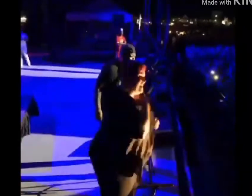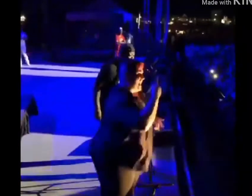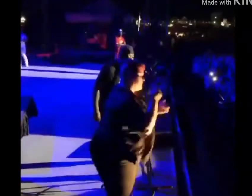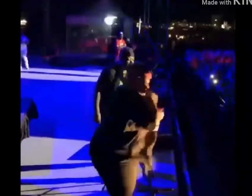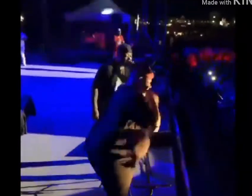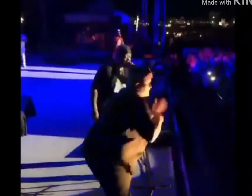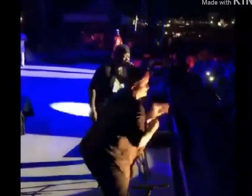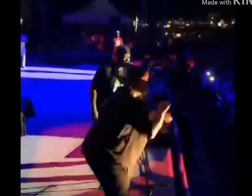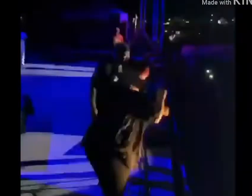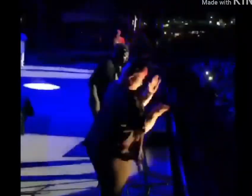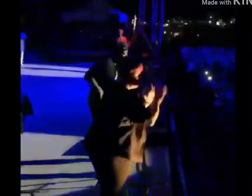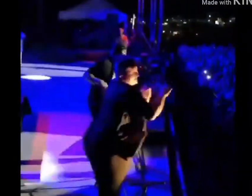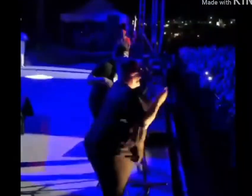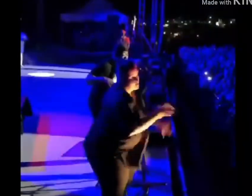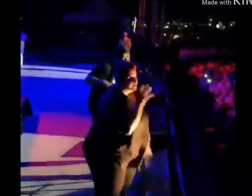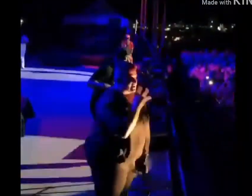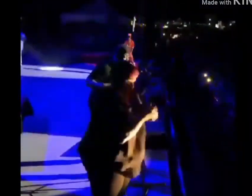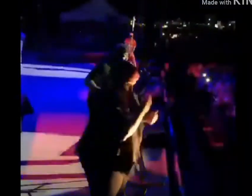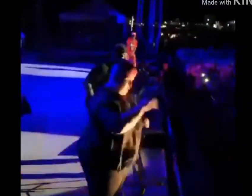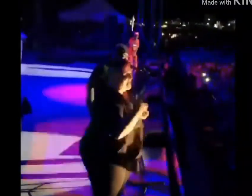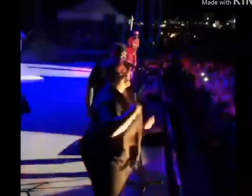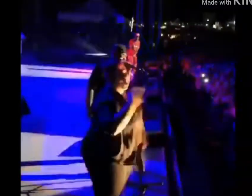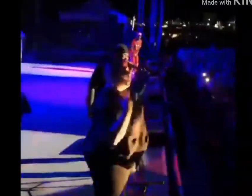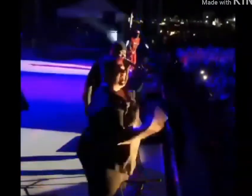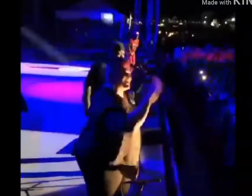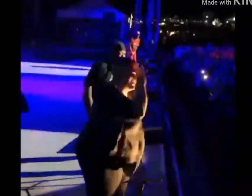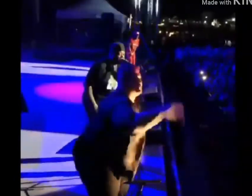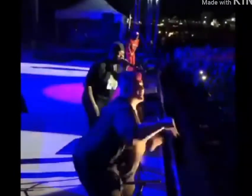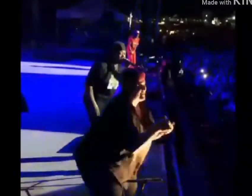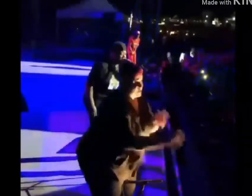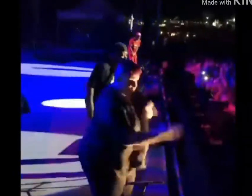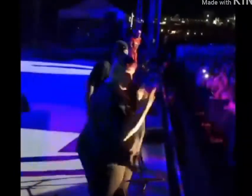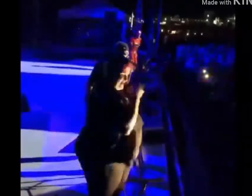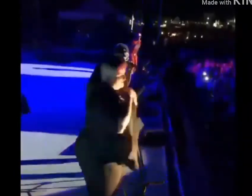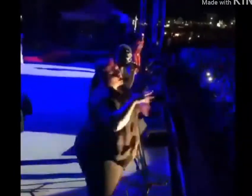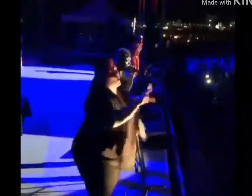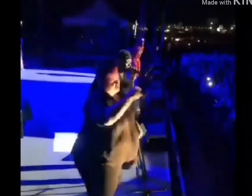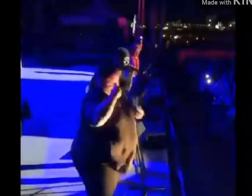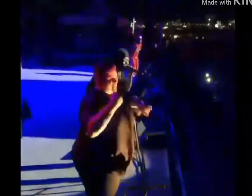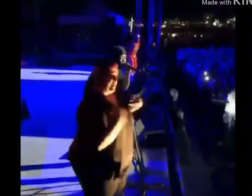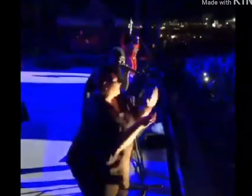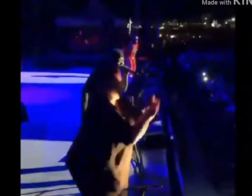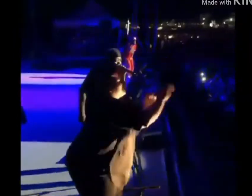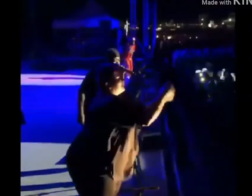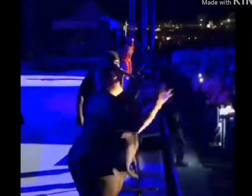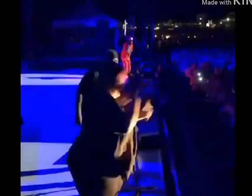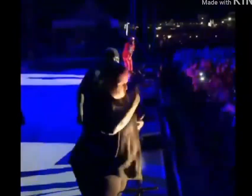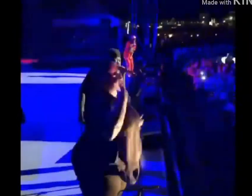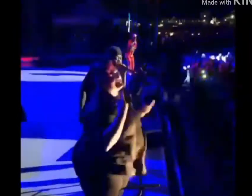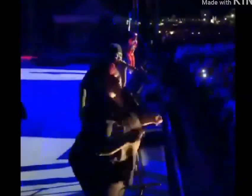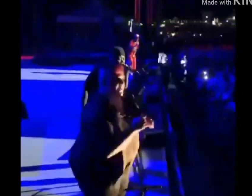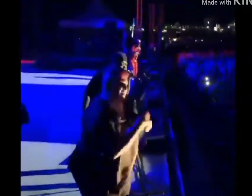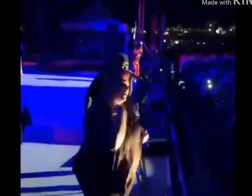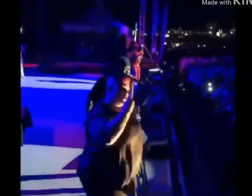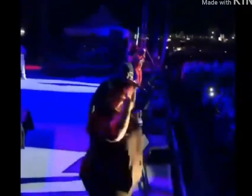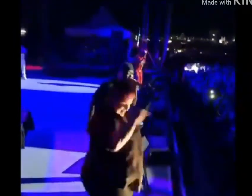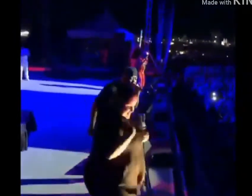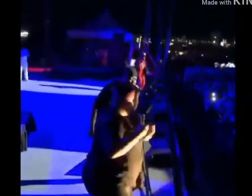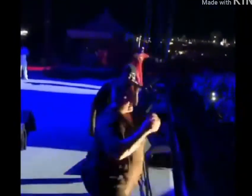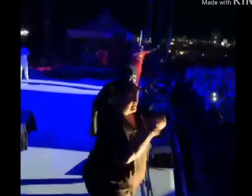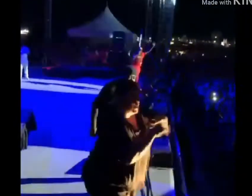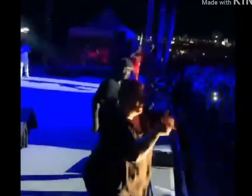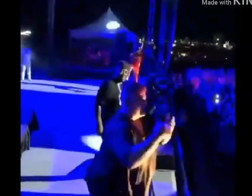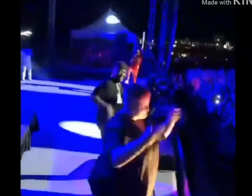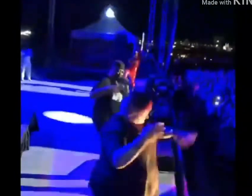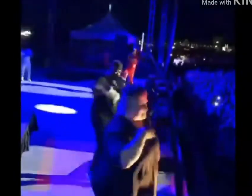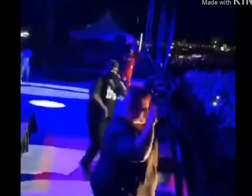the interpreting. And it's a good thing, because maybe those people, they can enjoy it. Nah, just along with us.